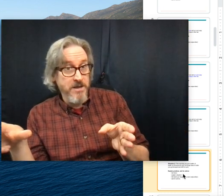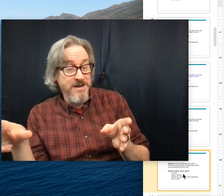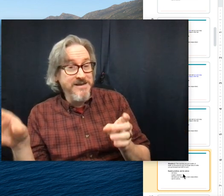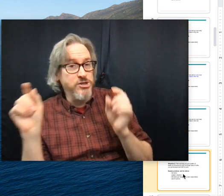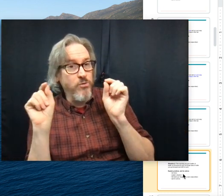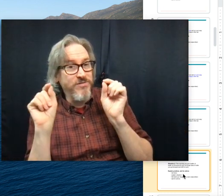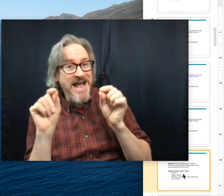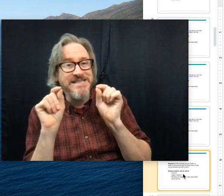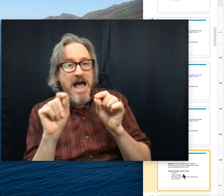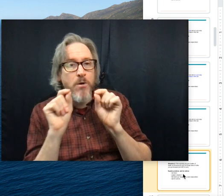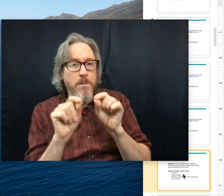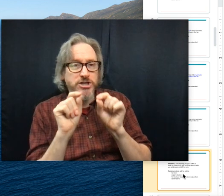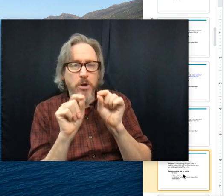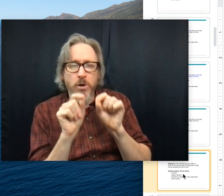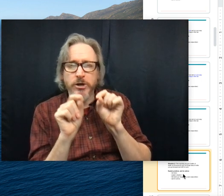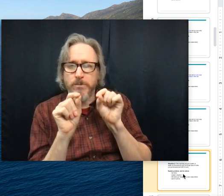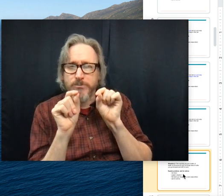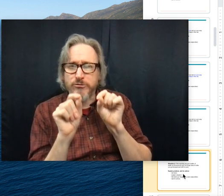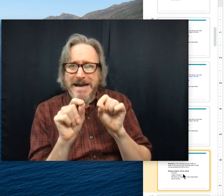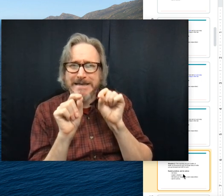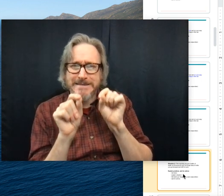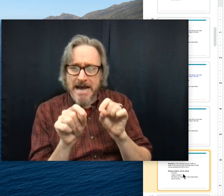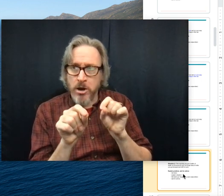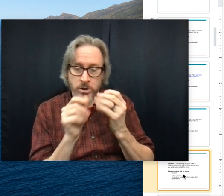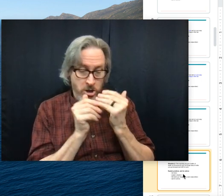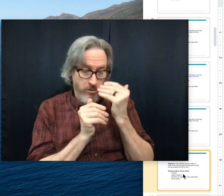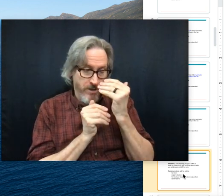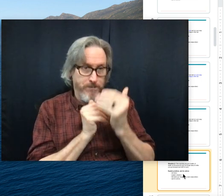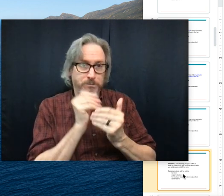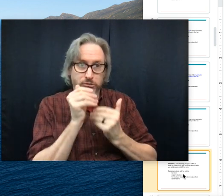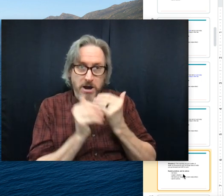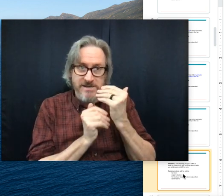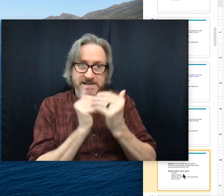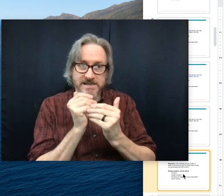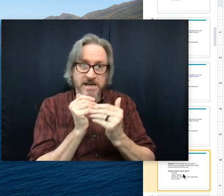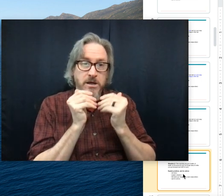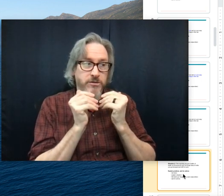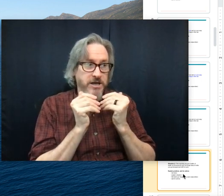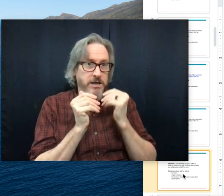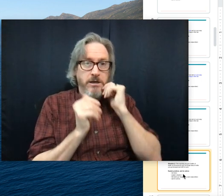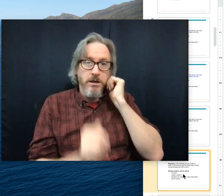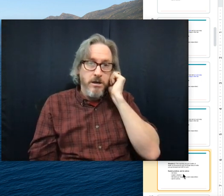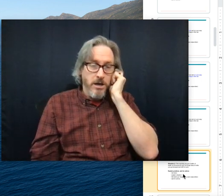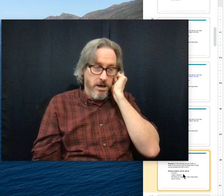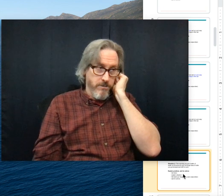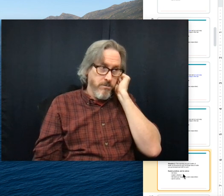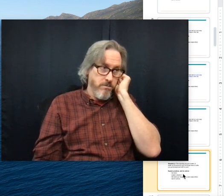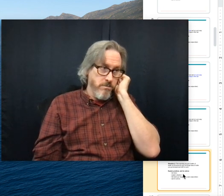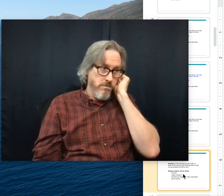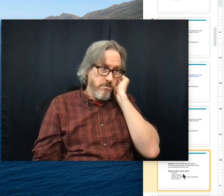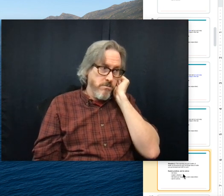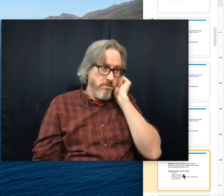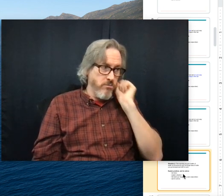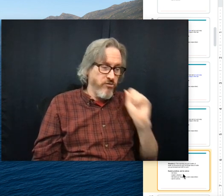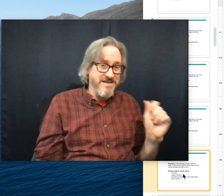Okay. So that's how much I want you to break down the process, the